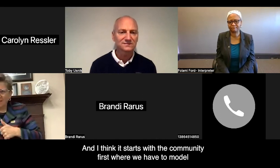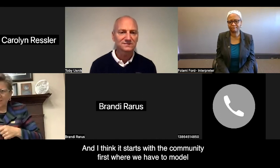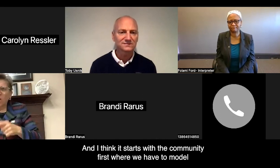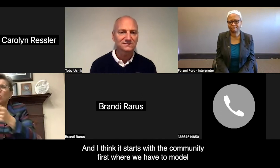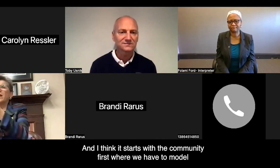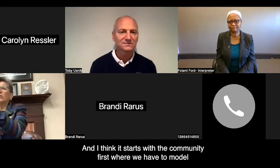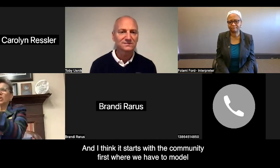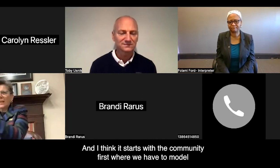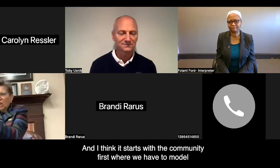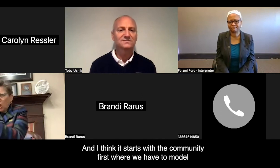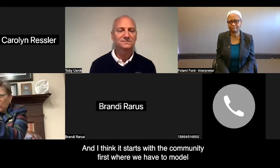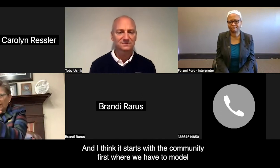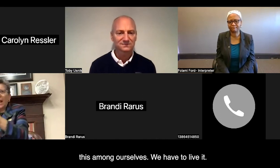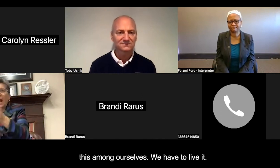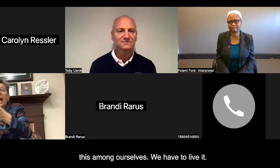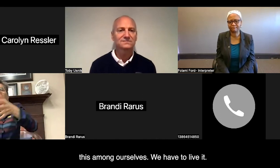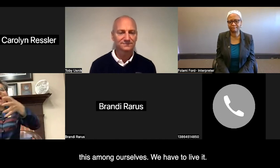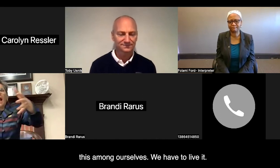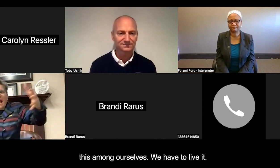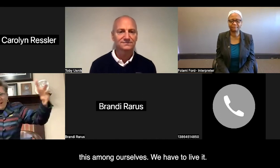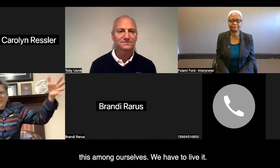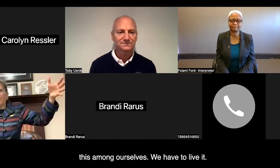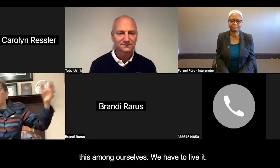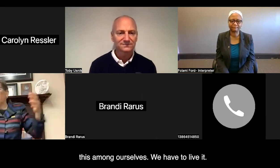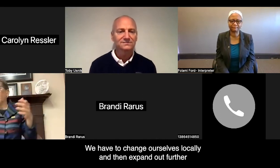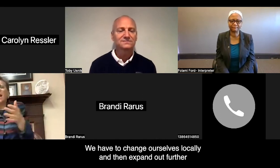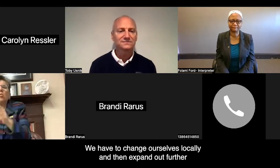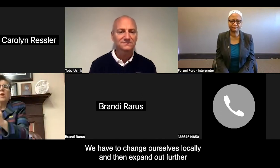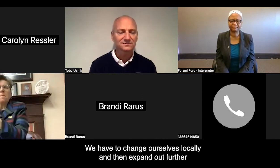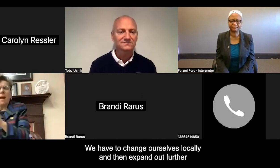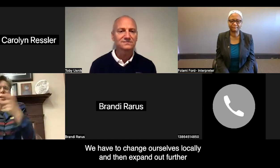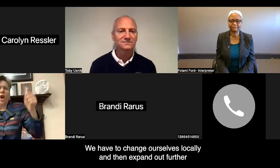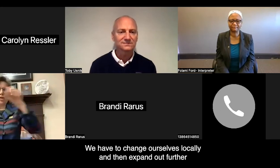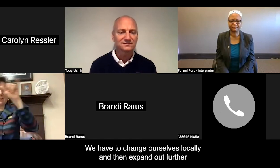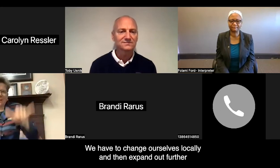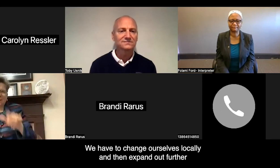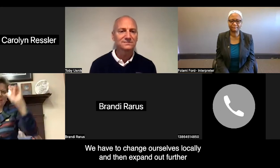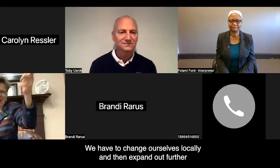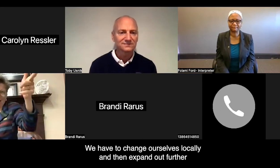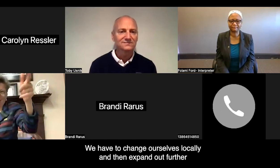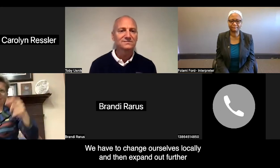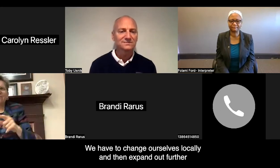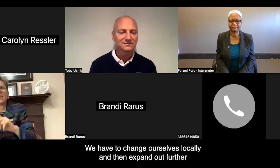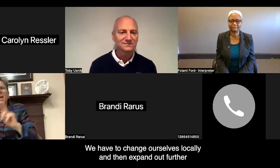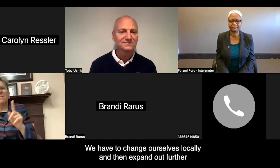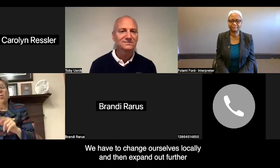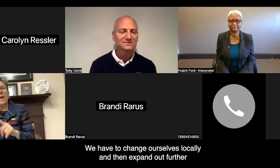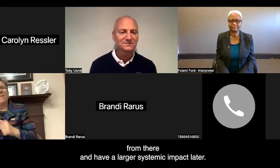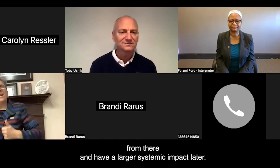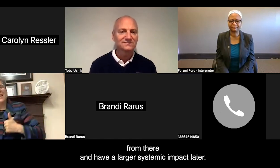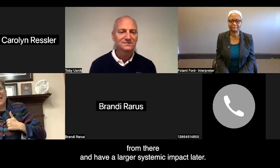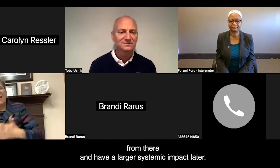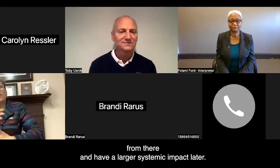to model this amongst ourselves, we have to live it, we have to change ourselves locally, and then expand out further from there, and have a larger